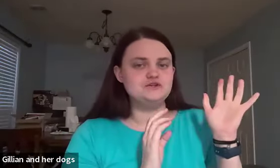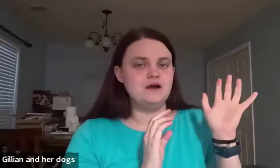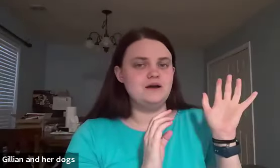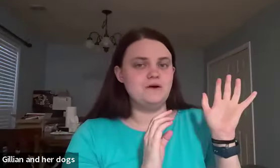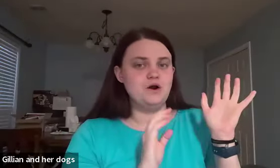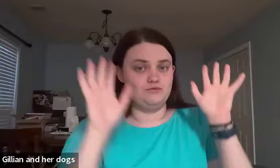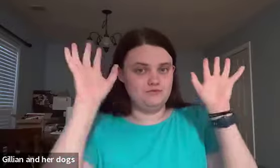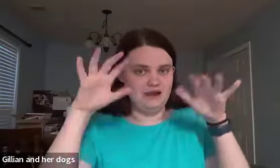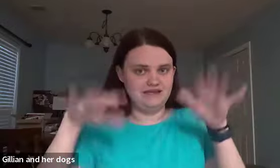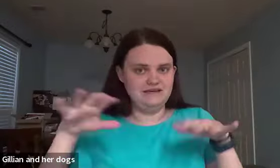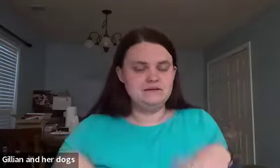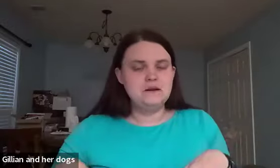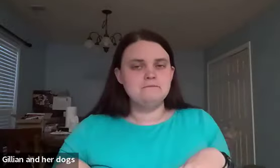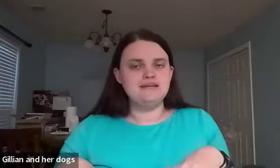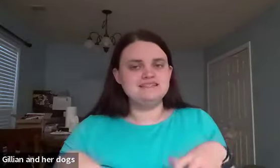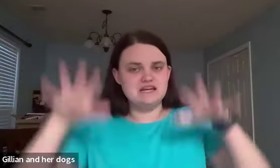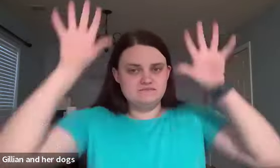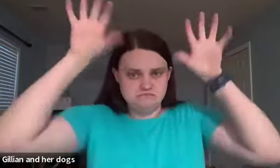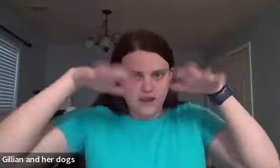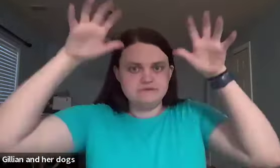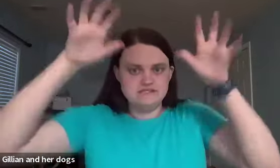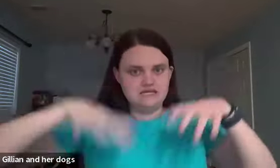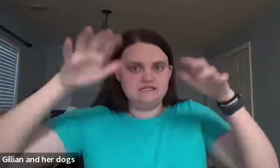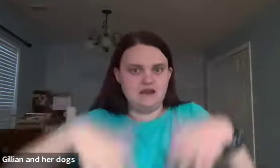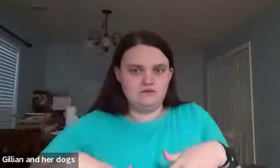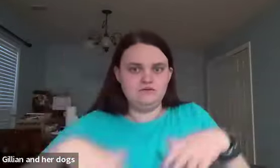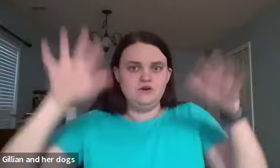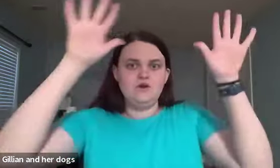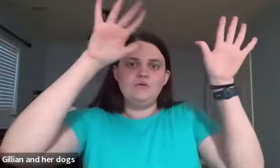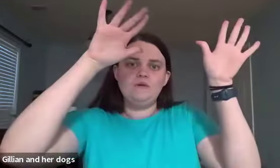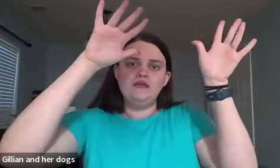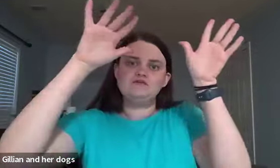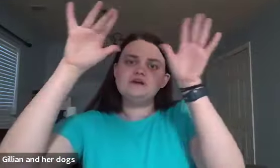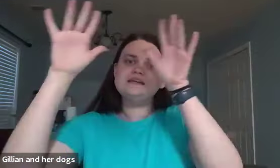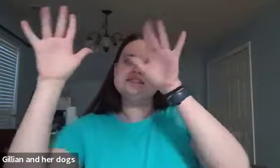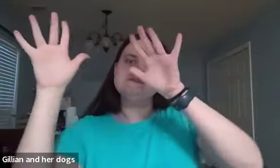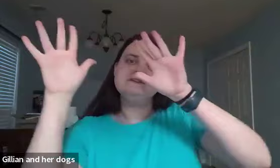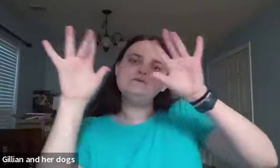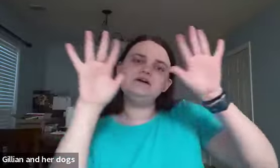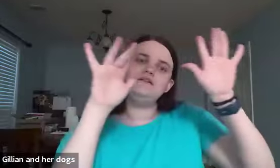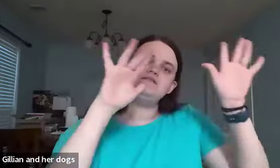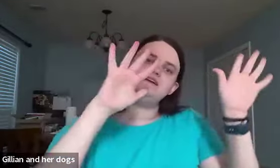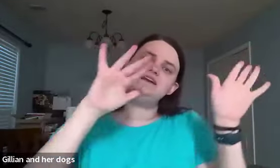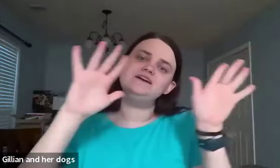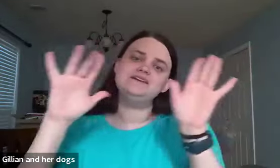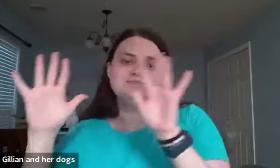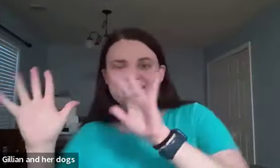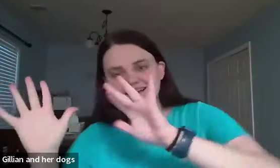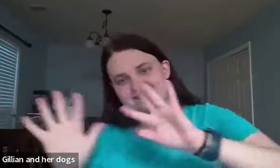to our rain, but instead of bouncing it down, we gracefully wiggle our fingers back